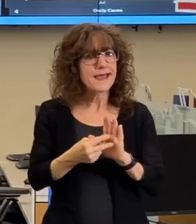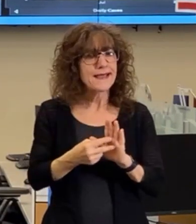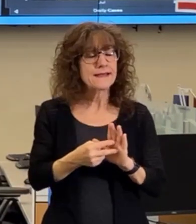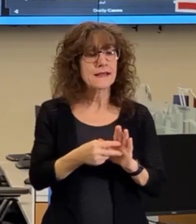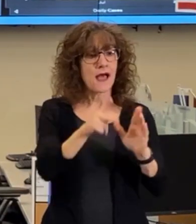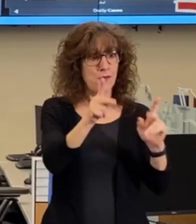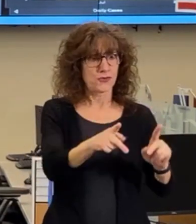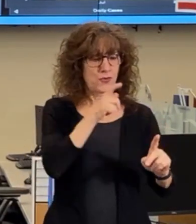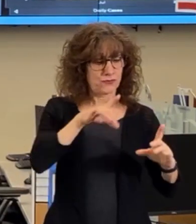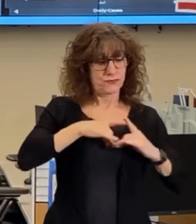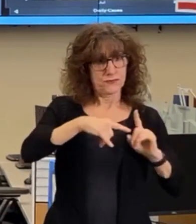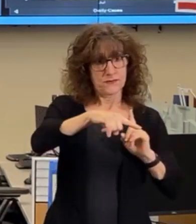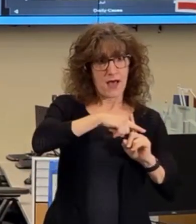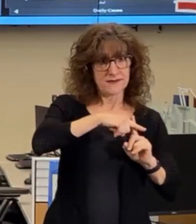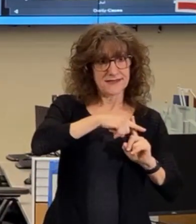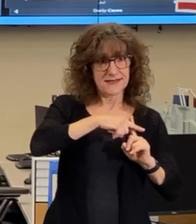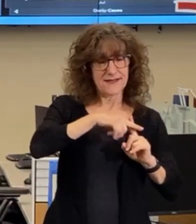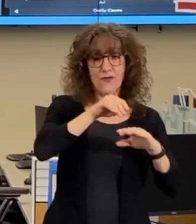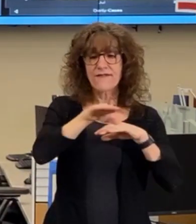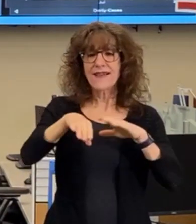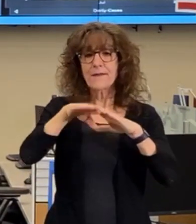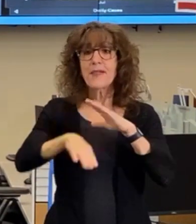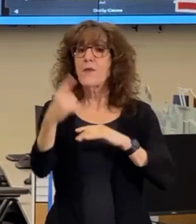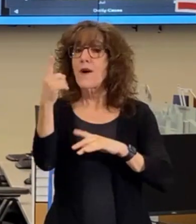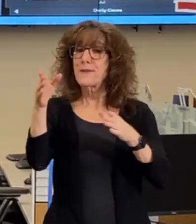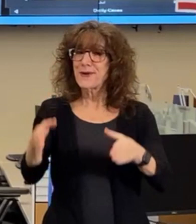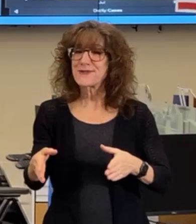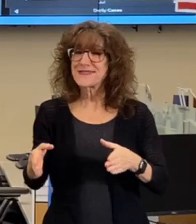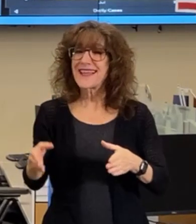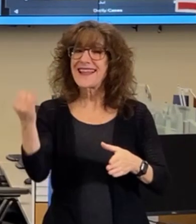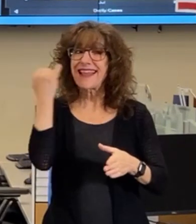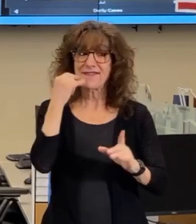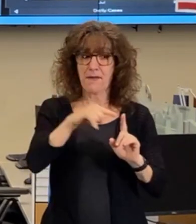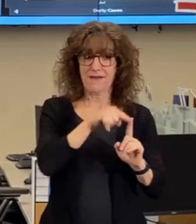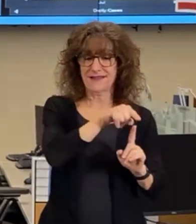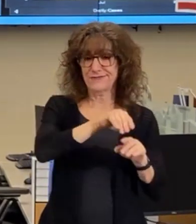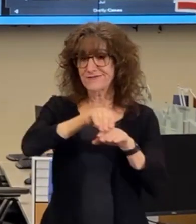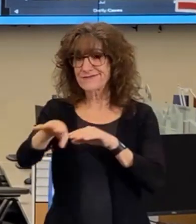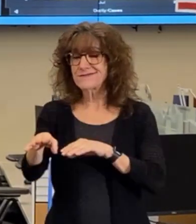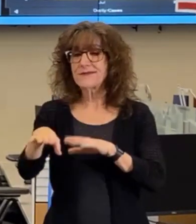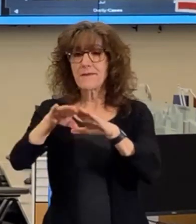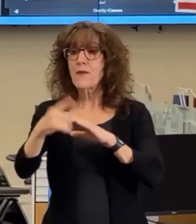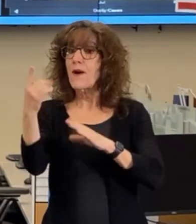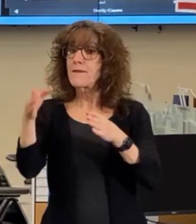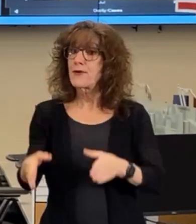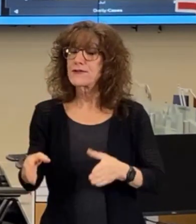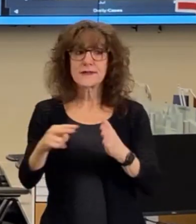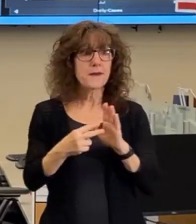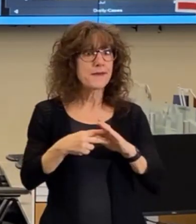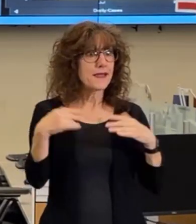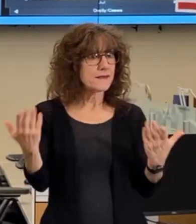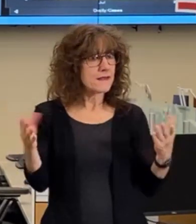which means an infected person can infect fewer than one other person if they're positive, which means